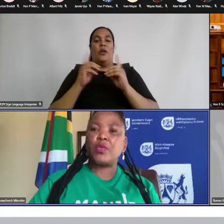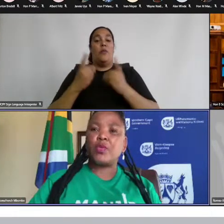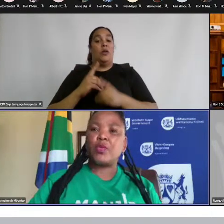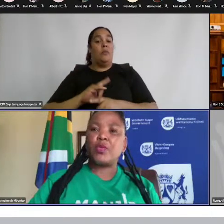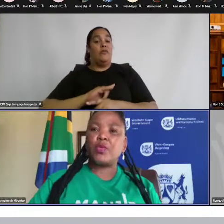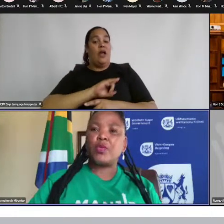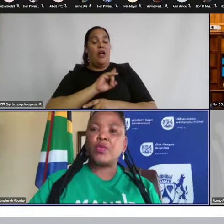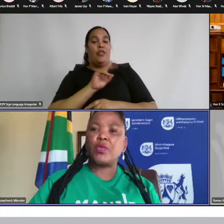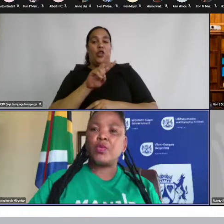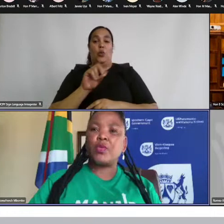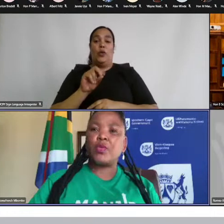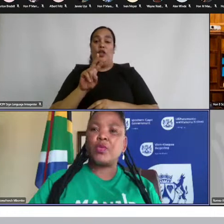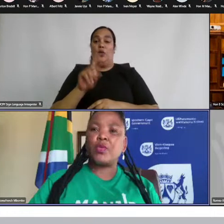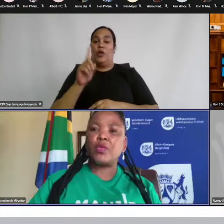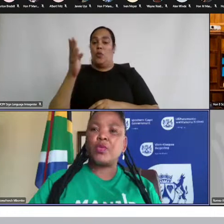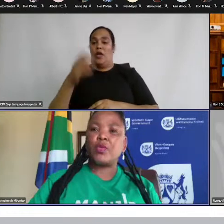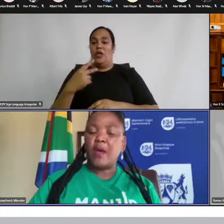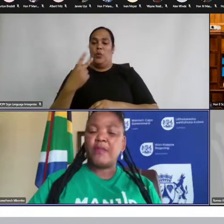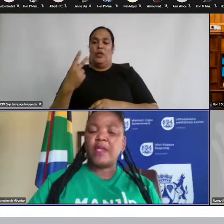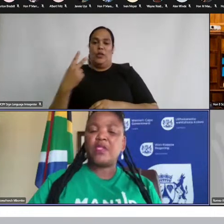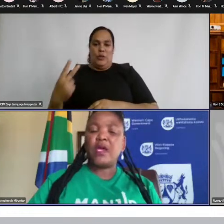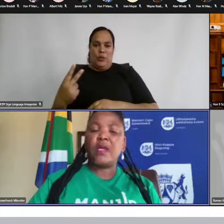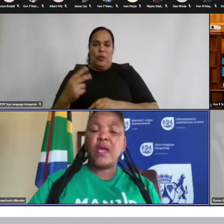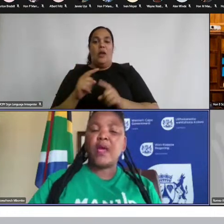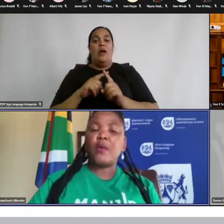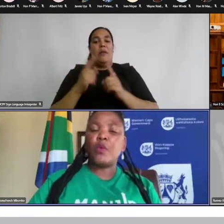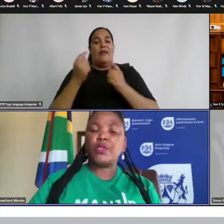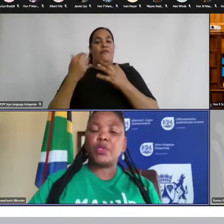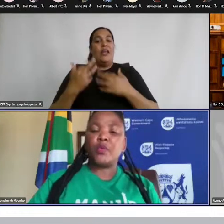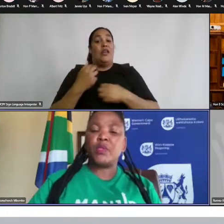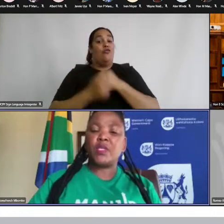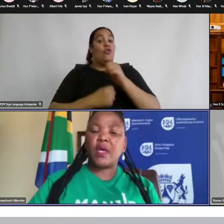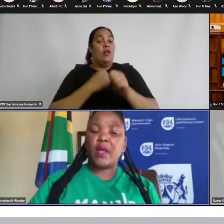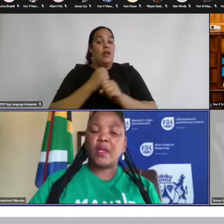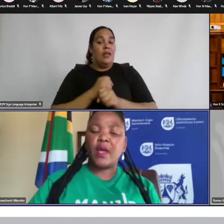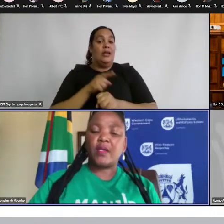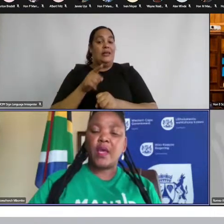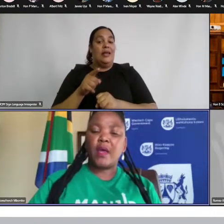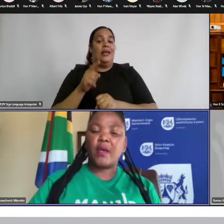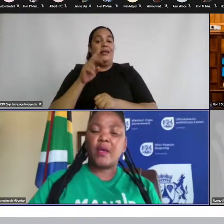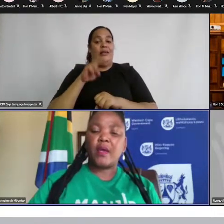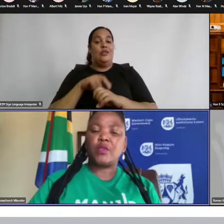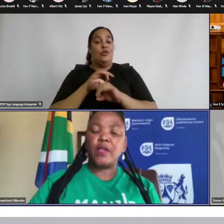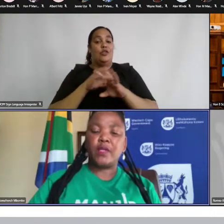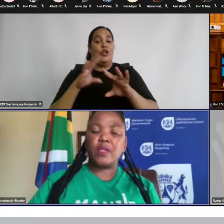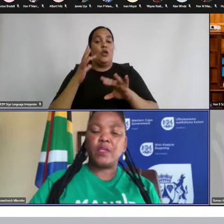Health 2021-2022 financial year, which we started at